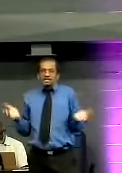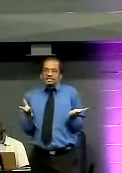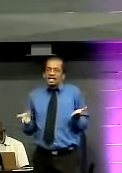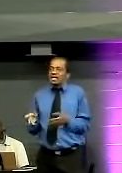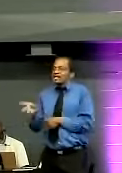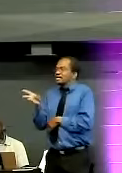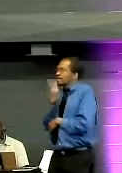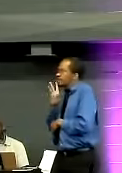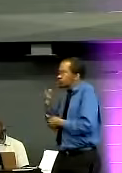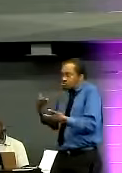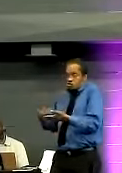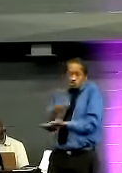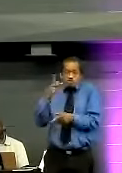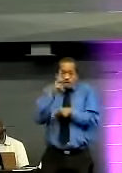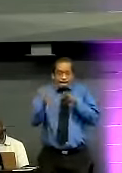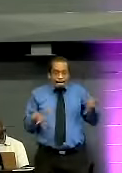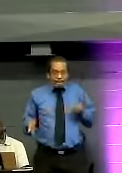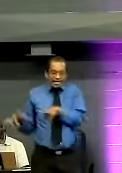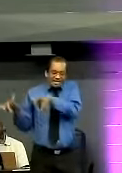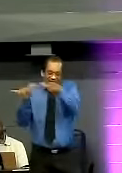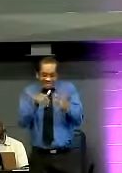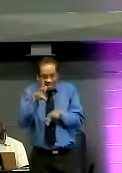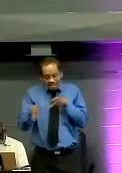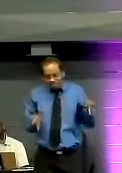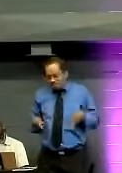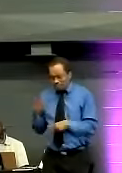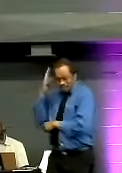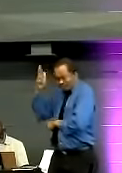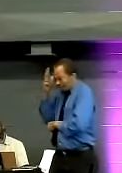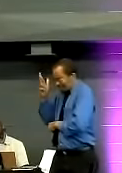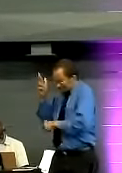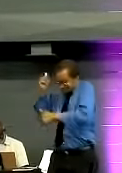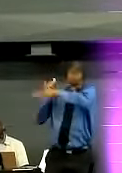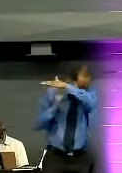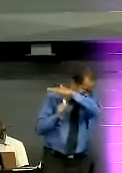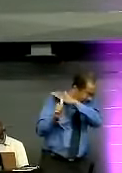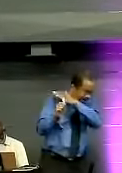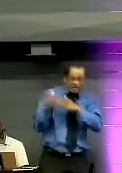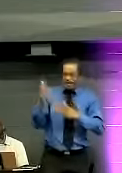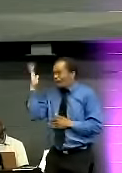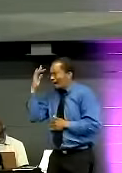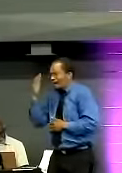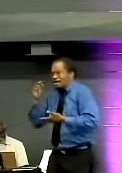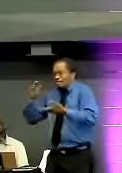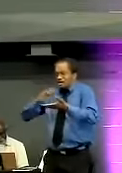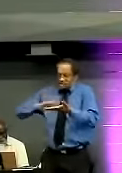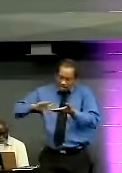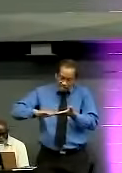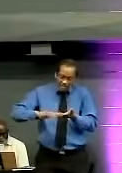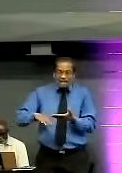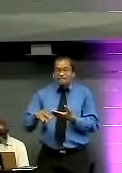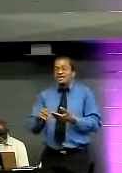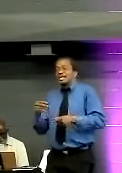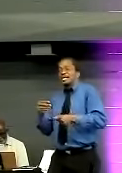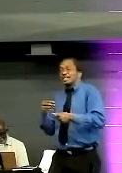new people, the same people that are part of the reason they've been hiding, but because of forgiveness, they're able